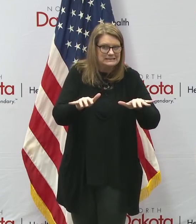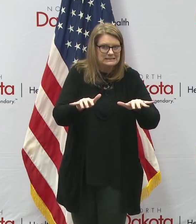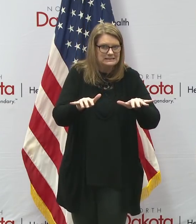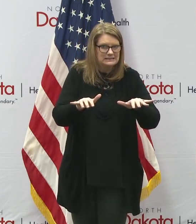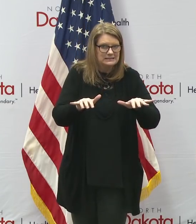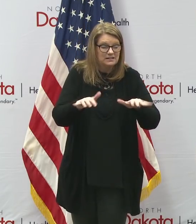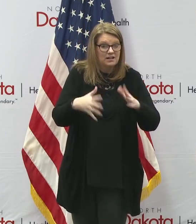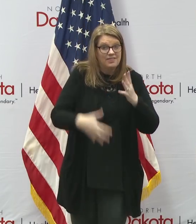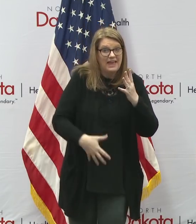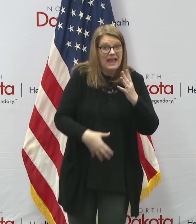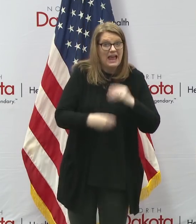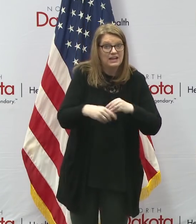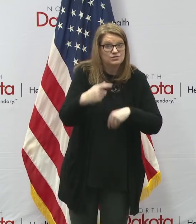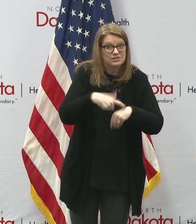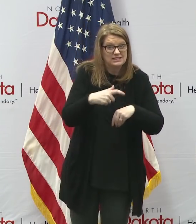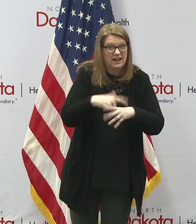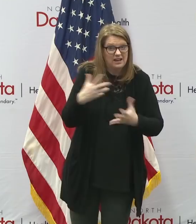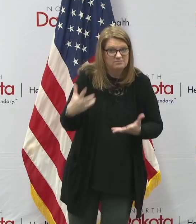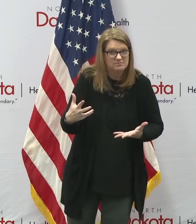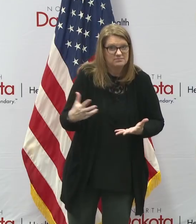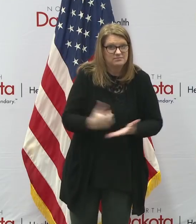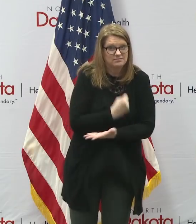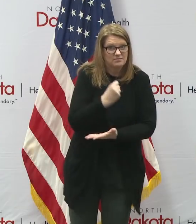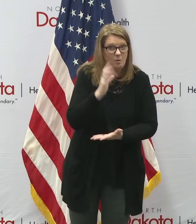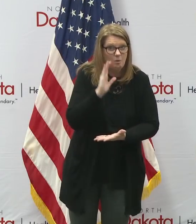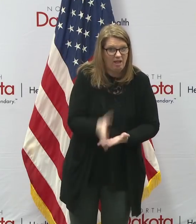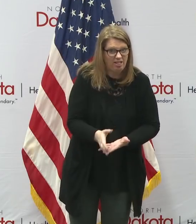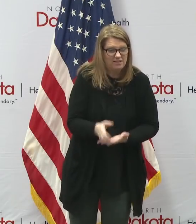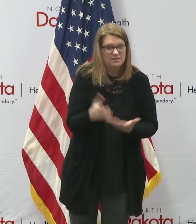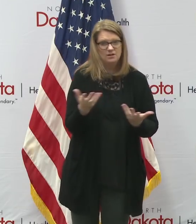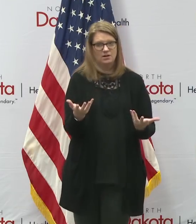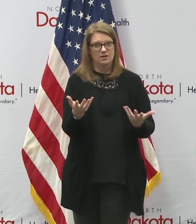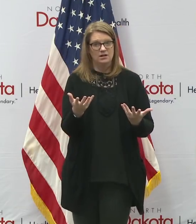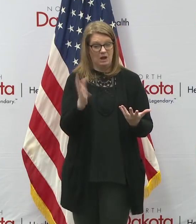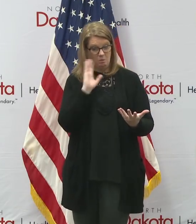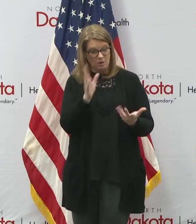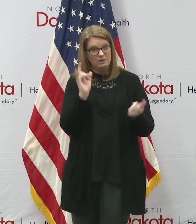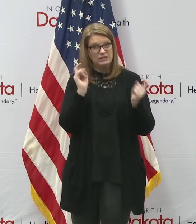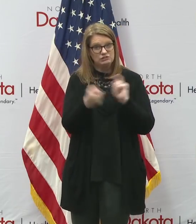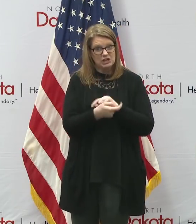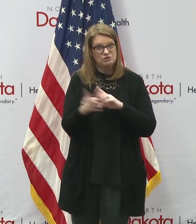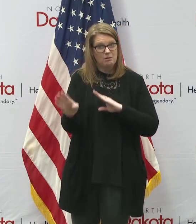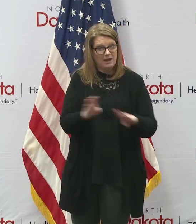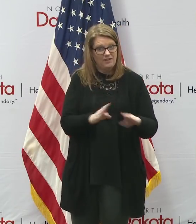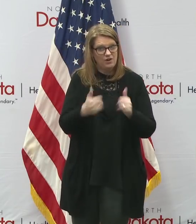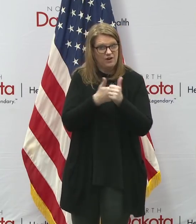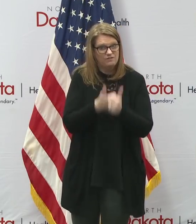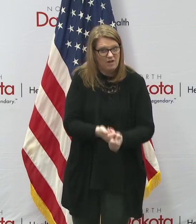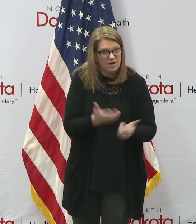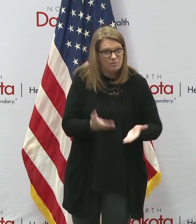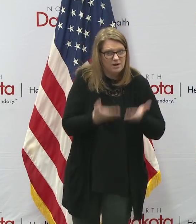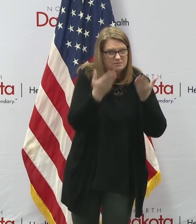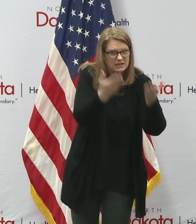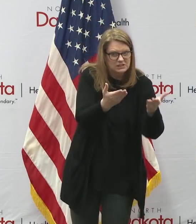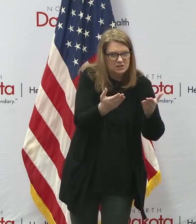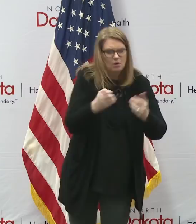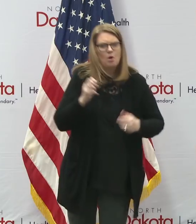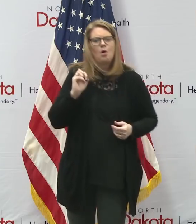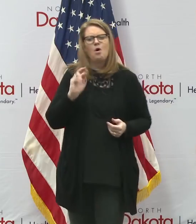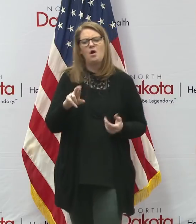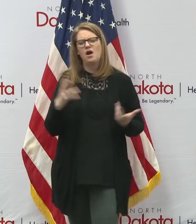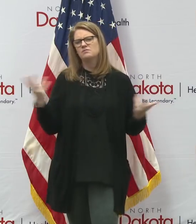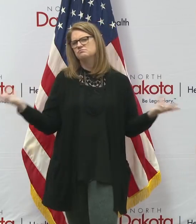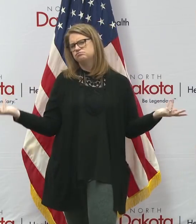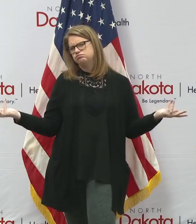time we had to learn and look what other states have done, and will we change our behavior accordingly? Or will we presume that,